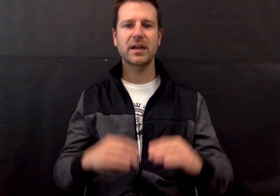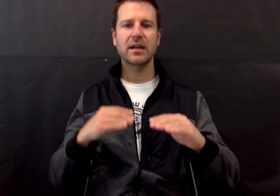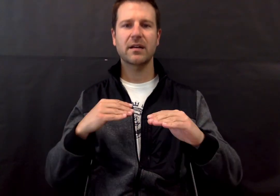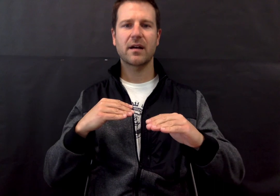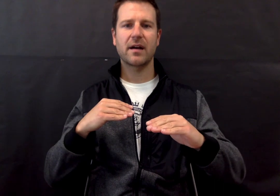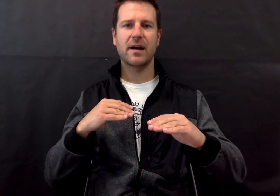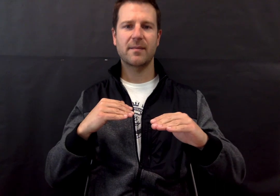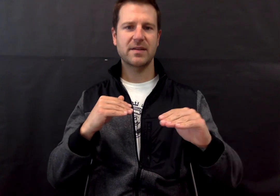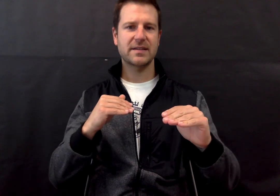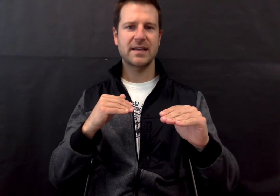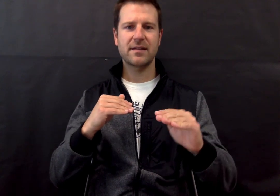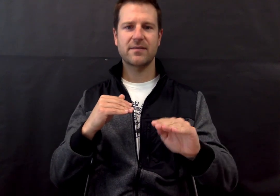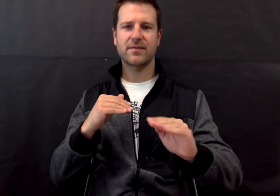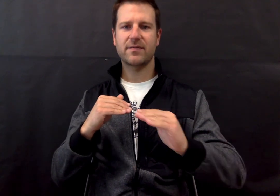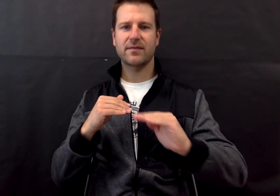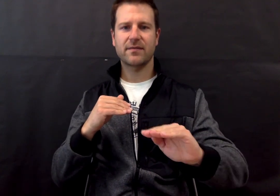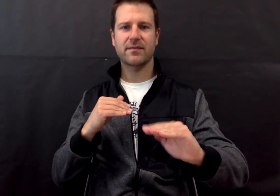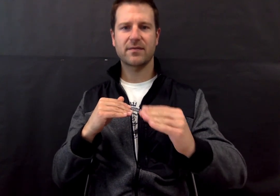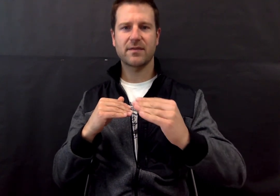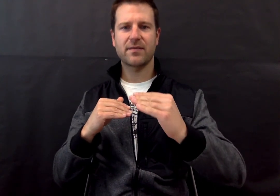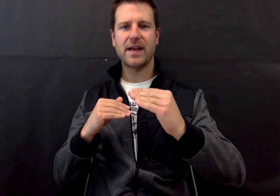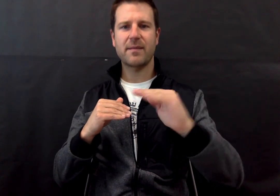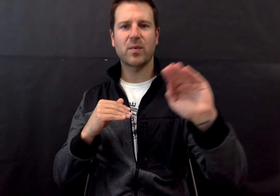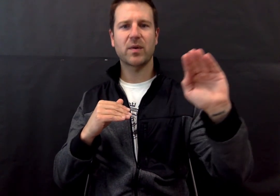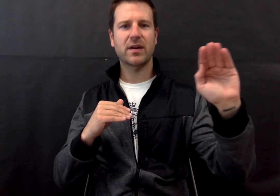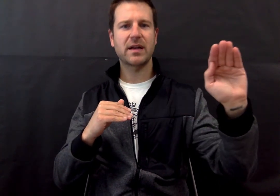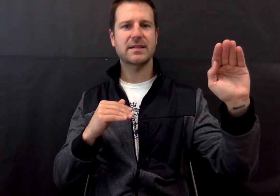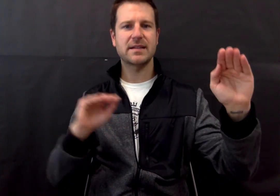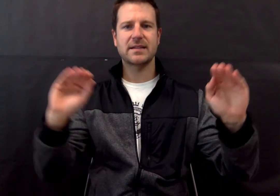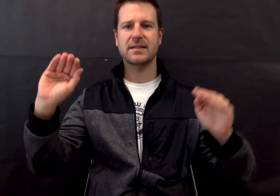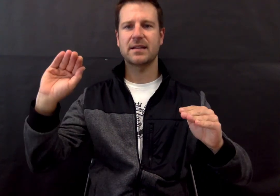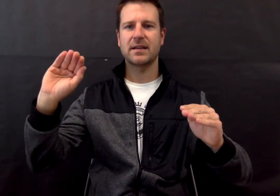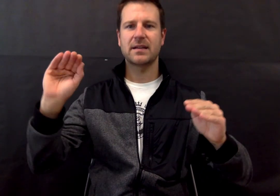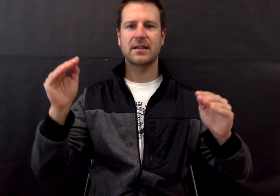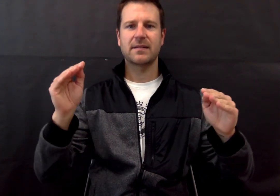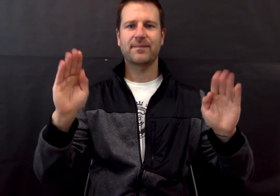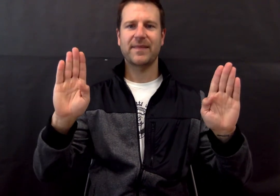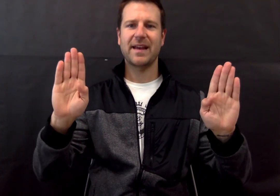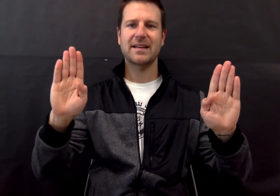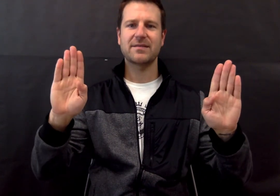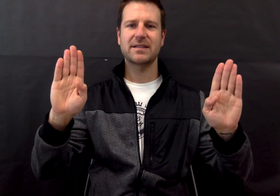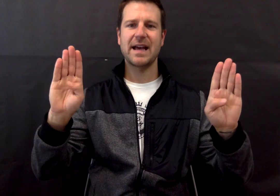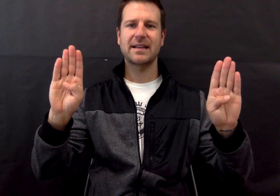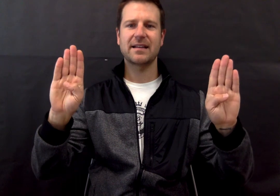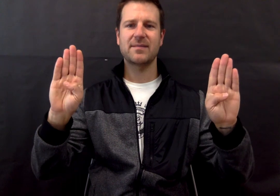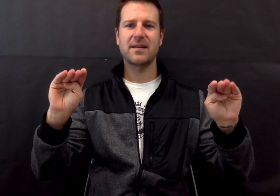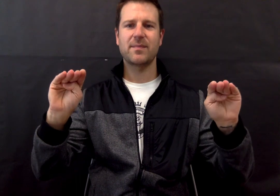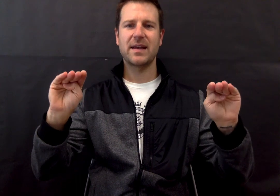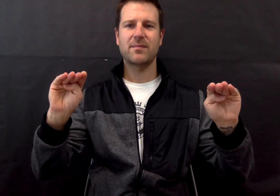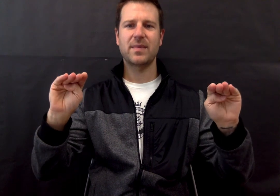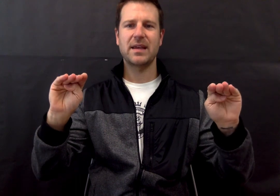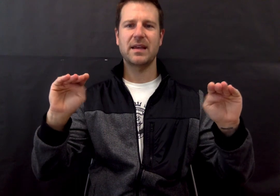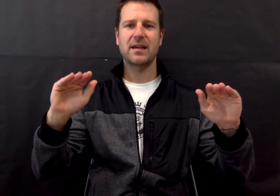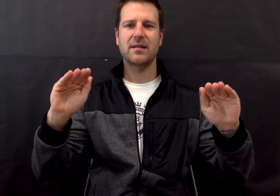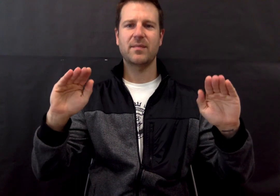Snowboarding, you just think of the flat board. It's this, I guess it would technically be a bent B, but your